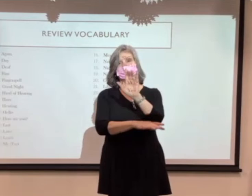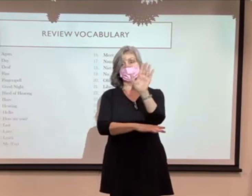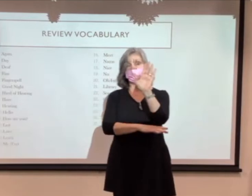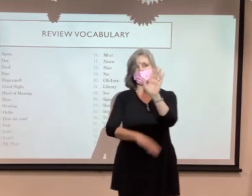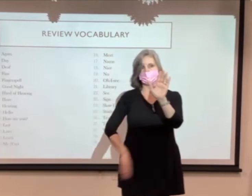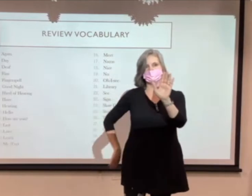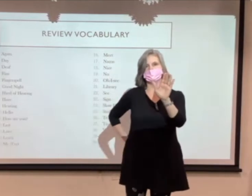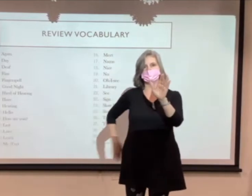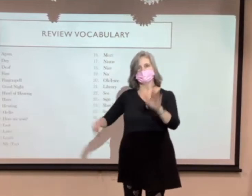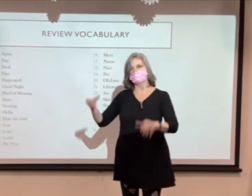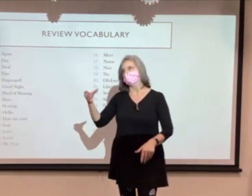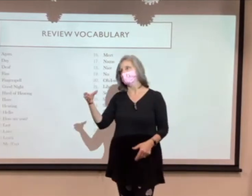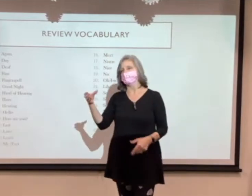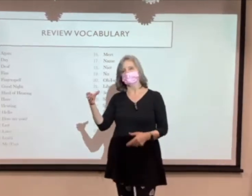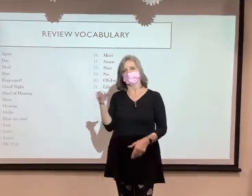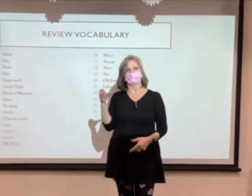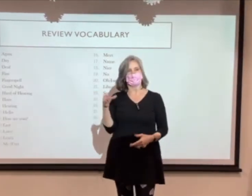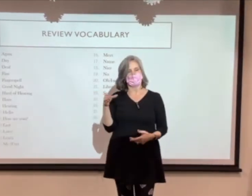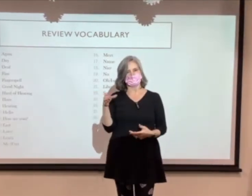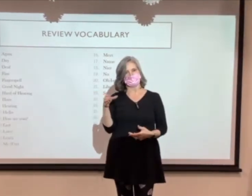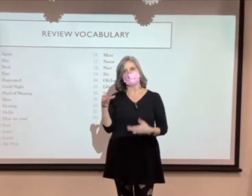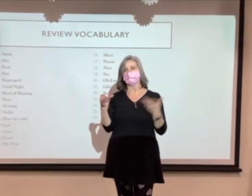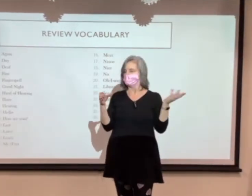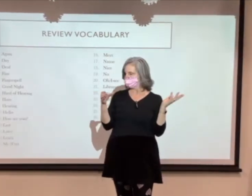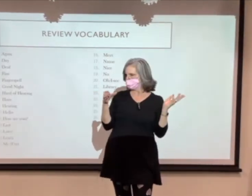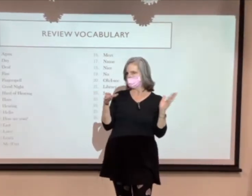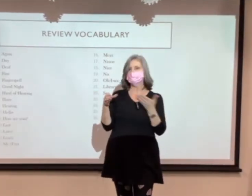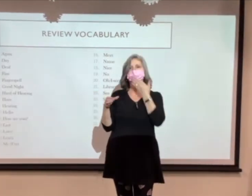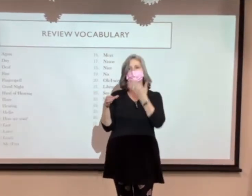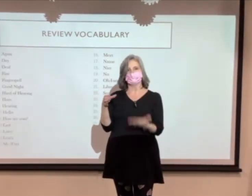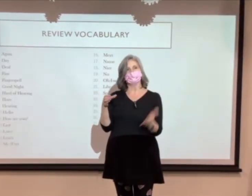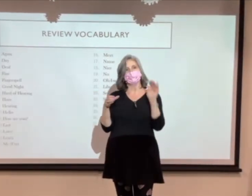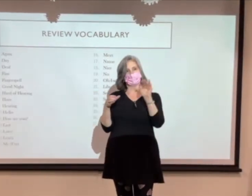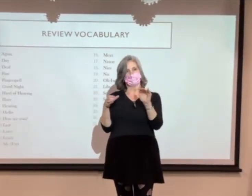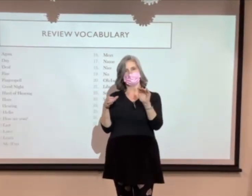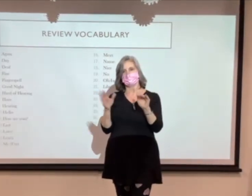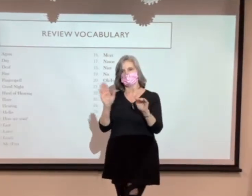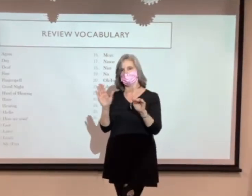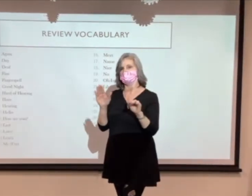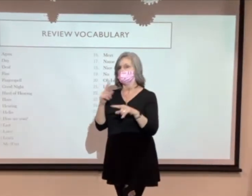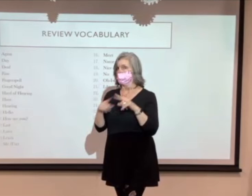the same hand. Think about if you're at a party and you're holding a cocktail of your choice. So it'd be good night. I got to go, but I'm not